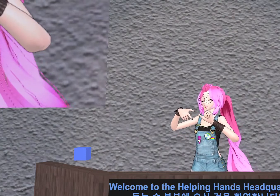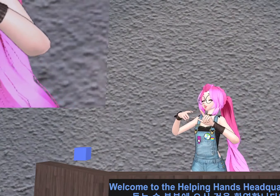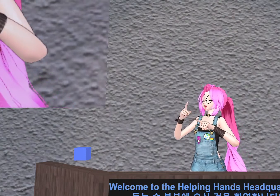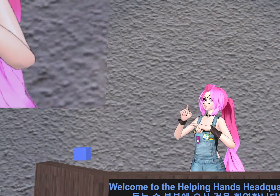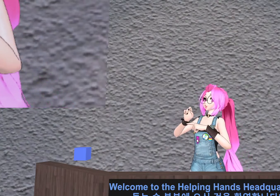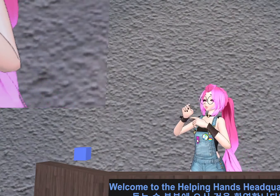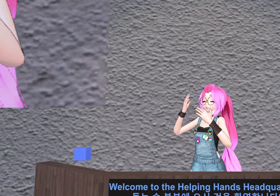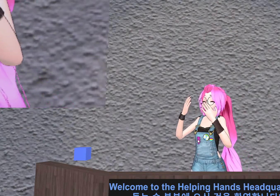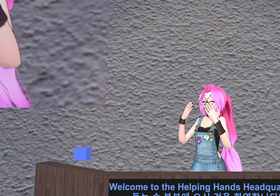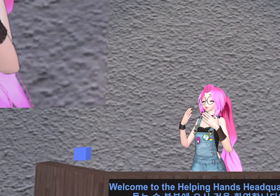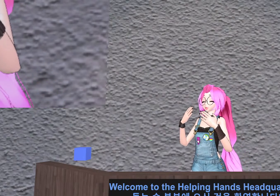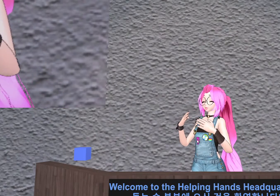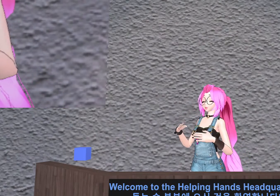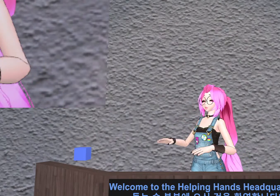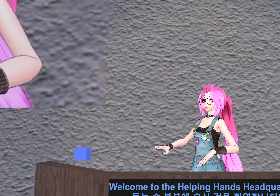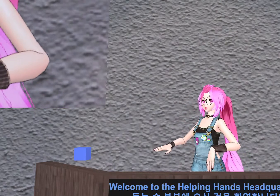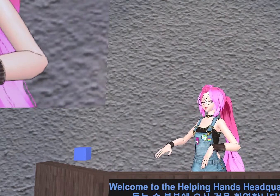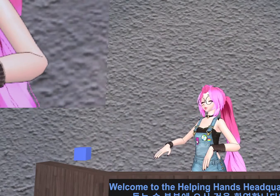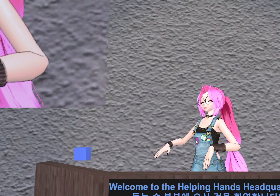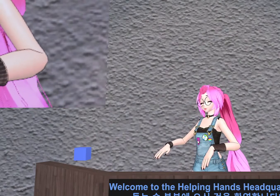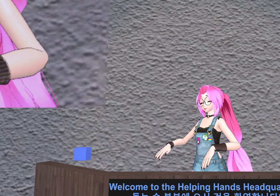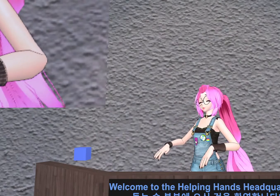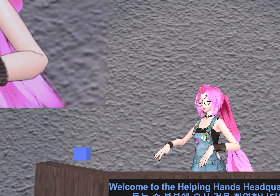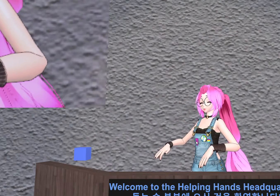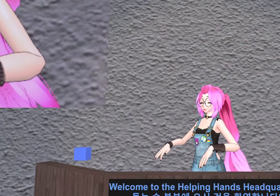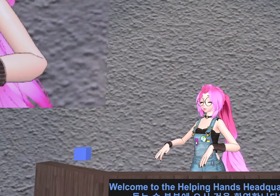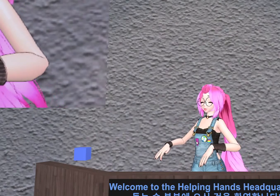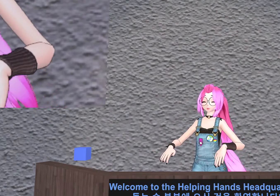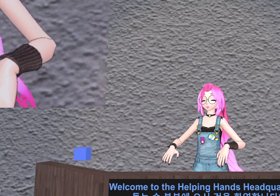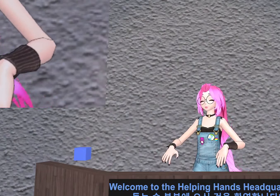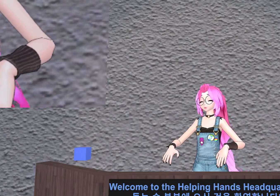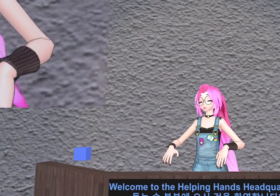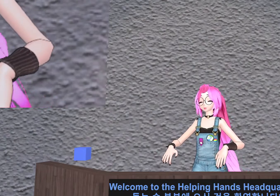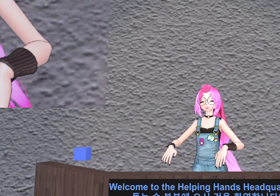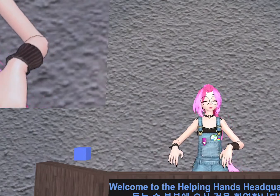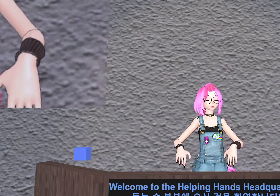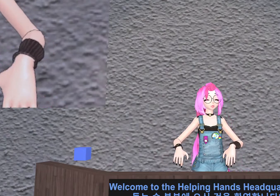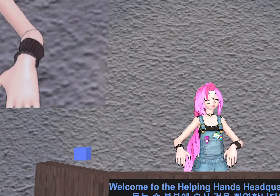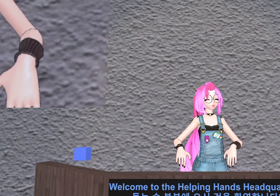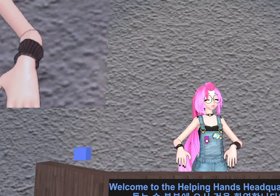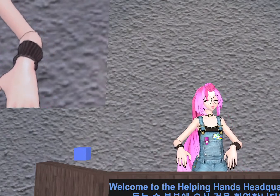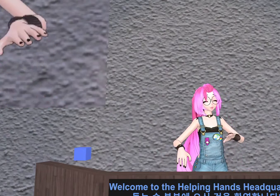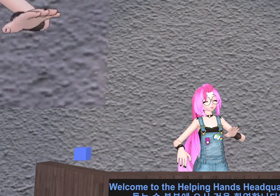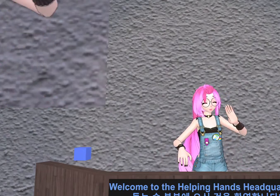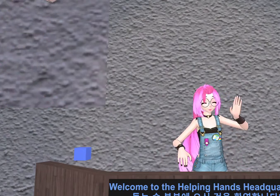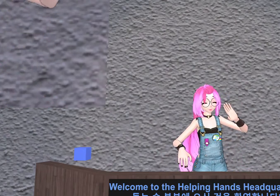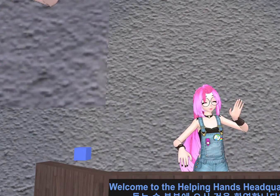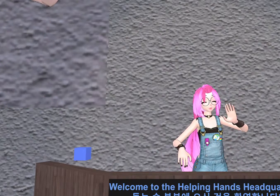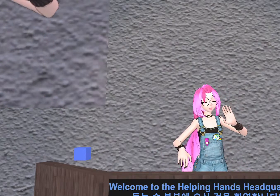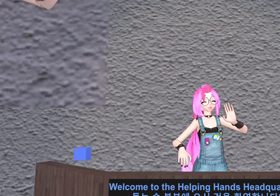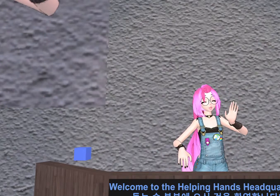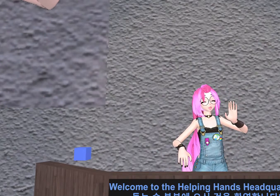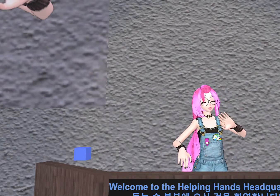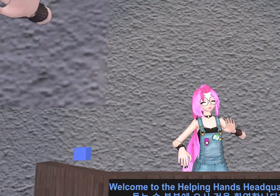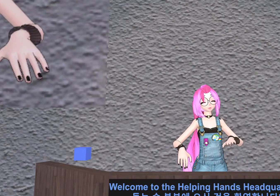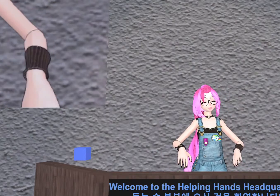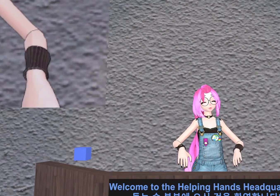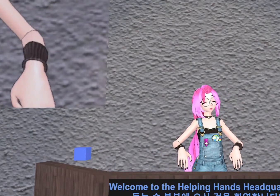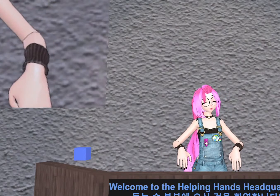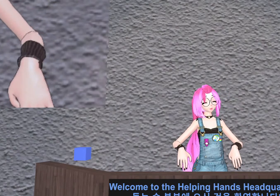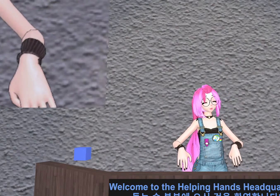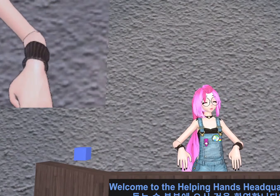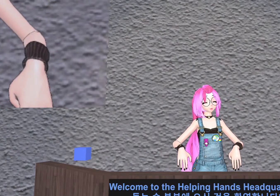Yes, you would finger spell agender. Sadly, there's no sign for that. Yeah. Dang it. I know, right? Hi,